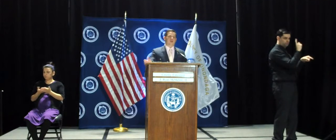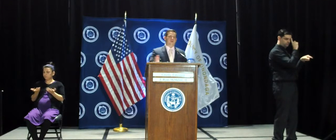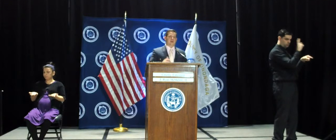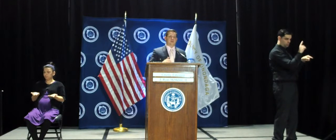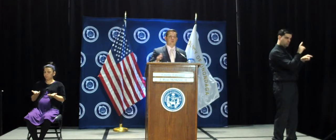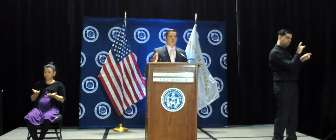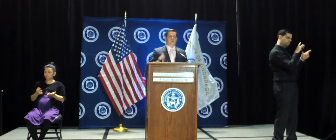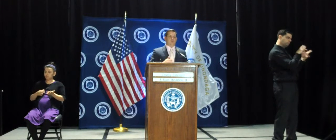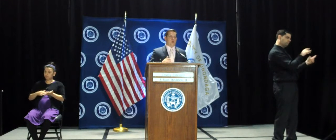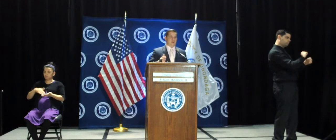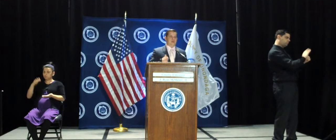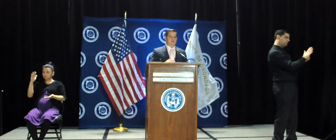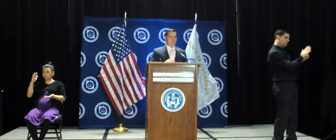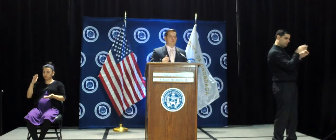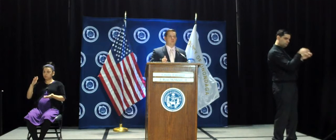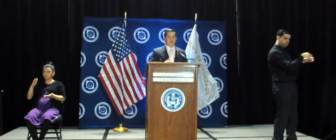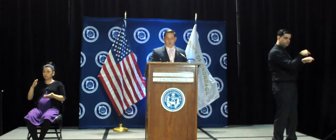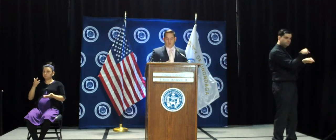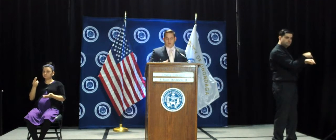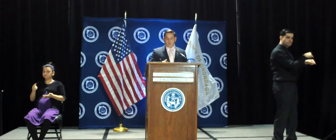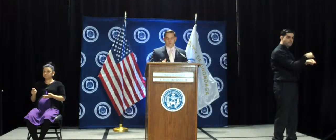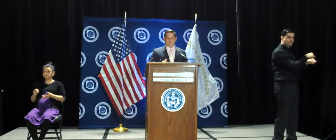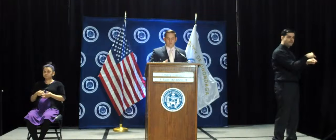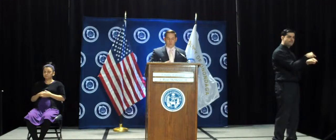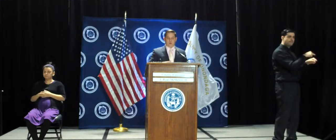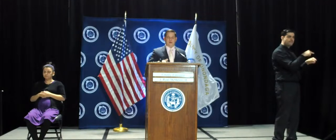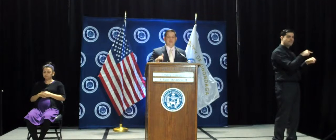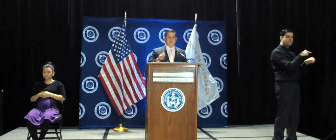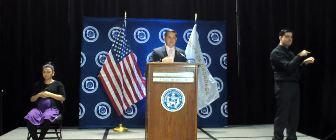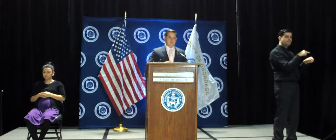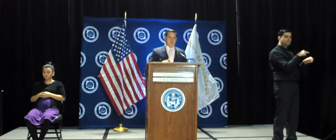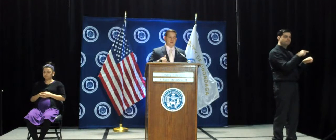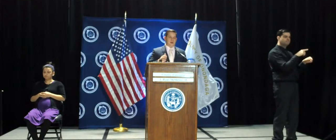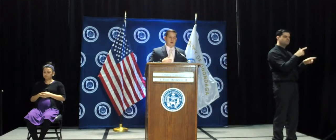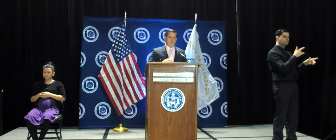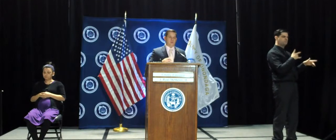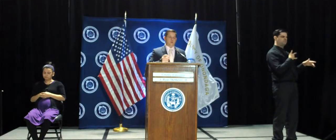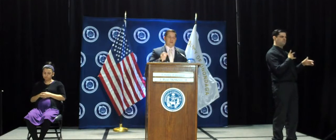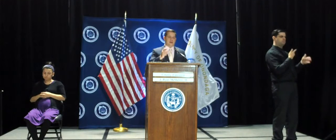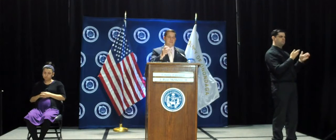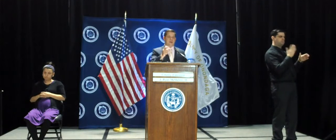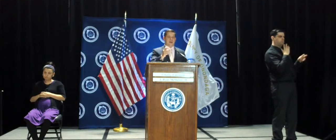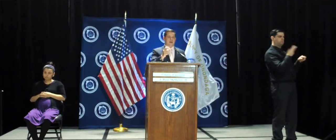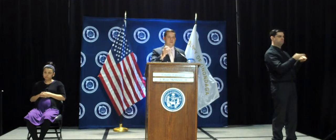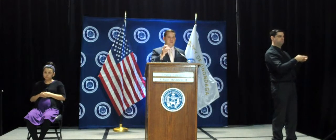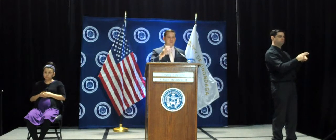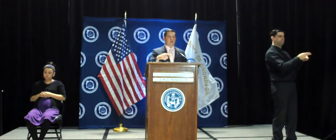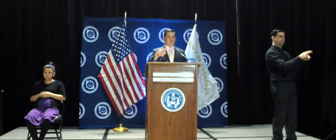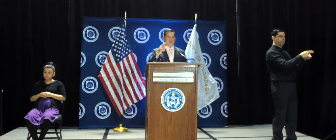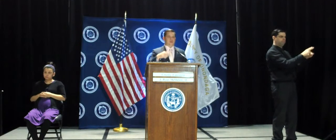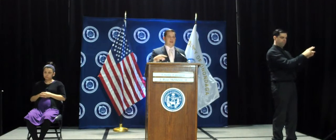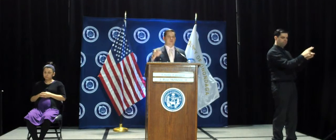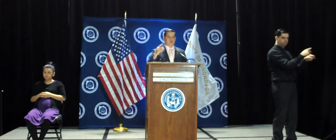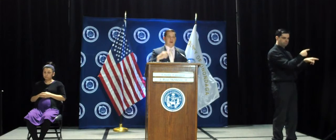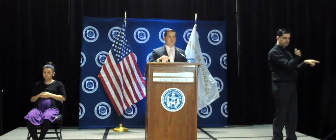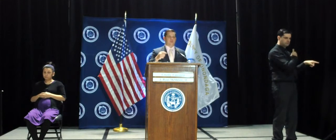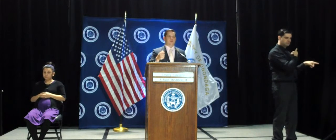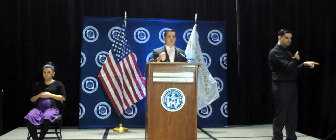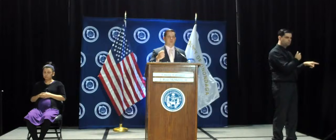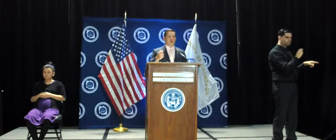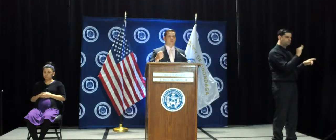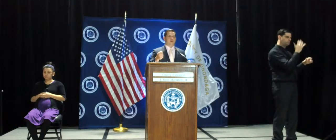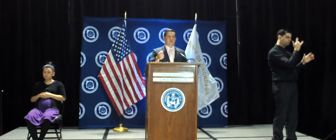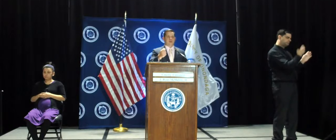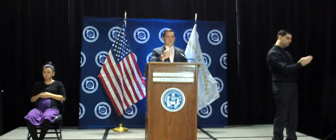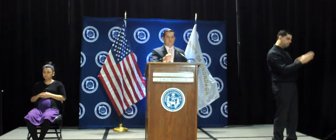and we think that there will be more cases. With more cases, what we can't bank on is these great turn times we're having with